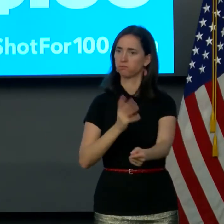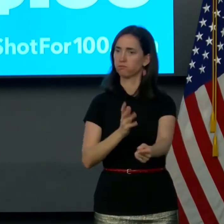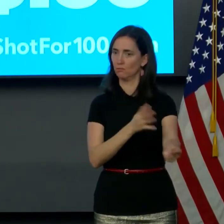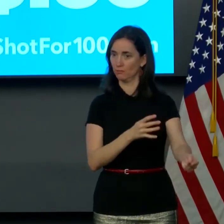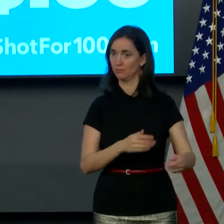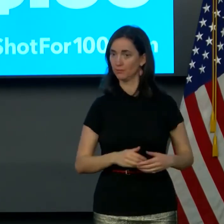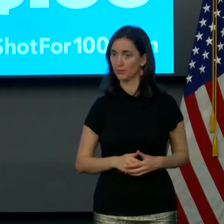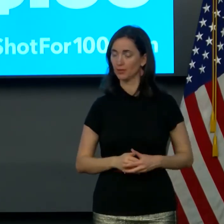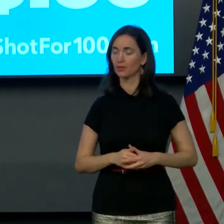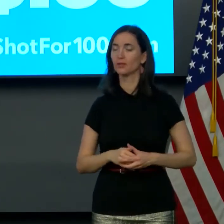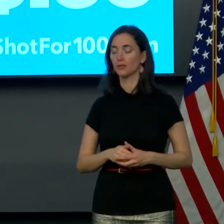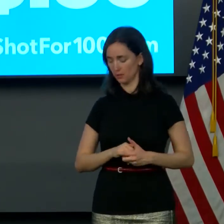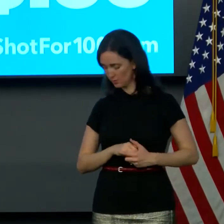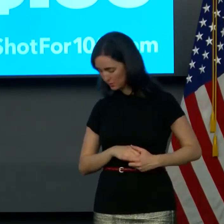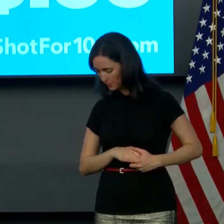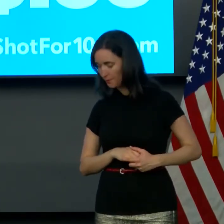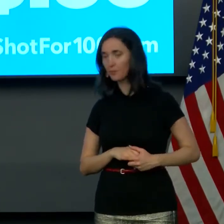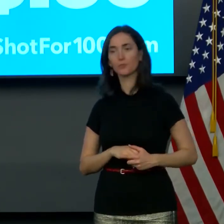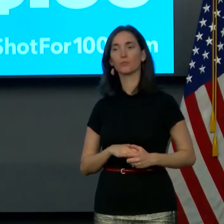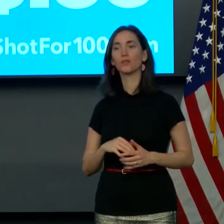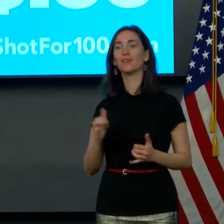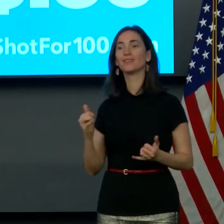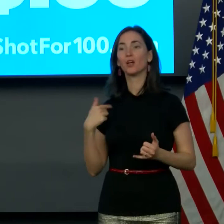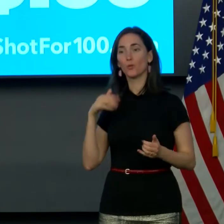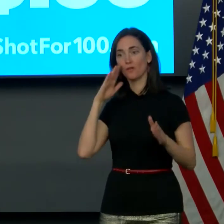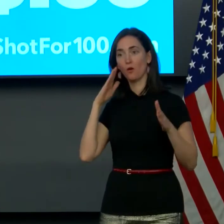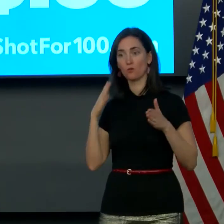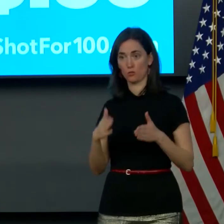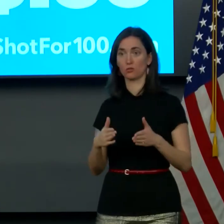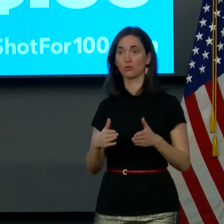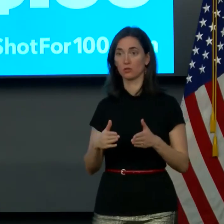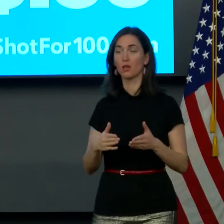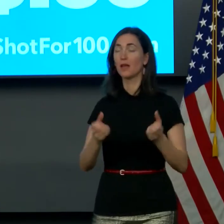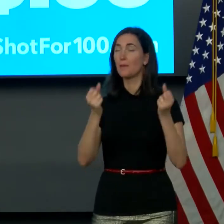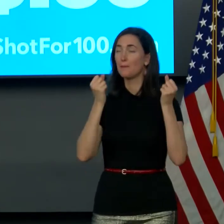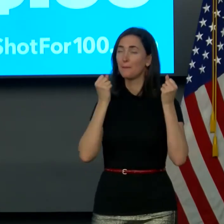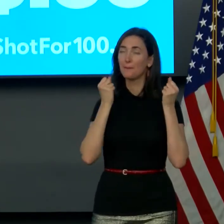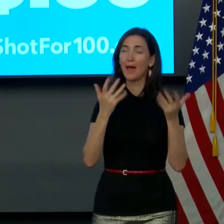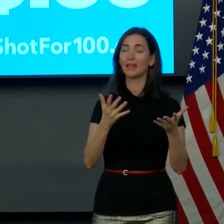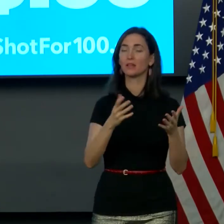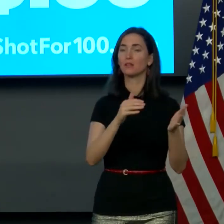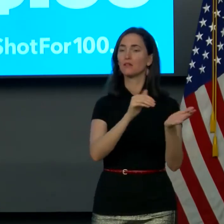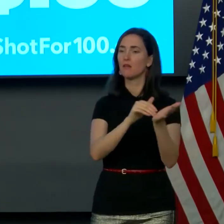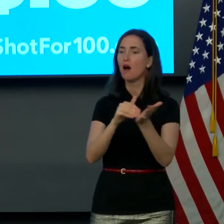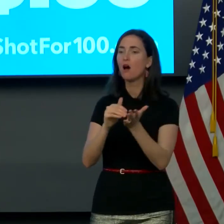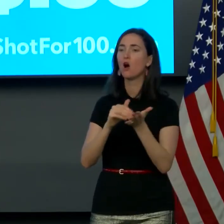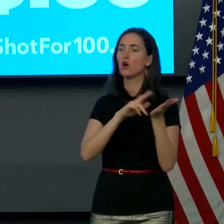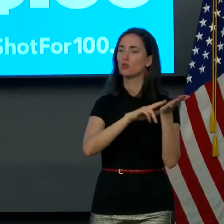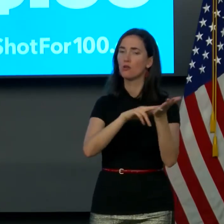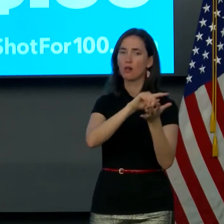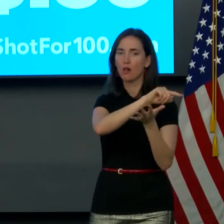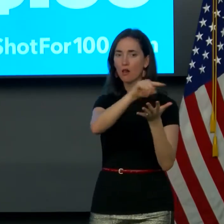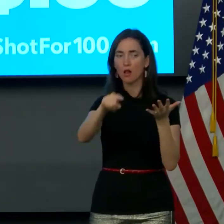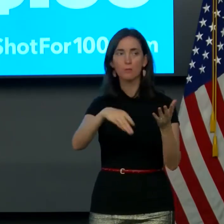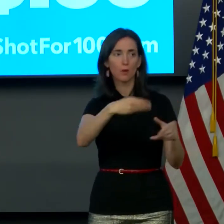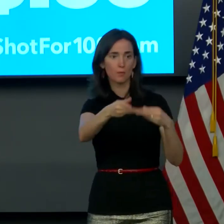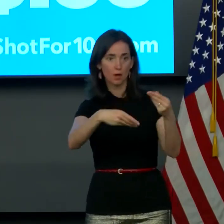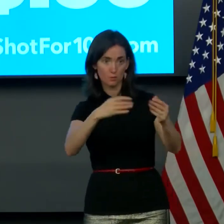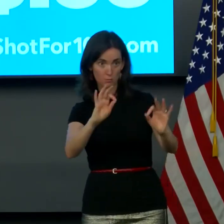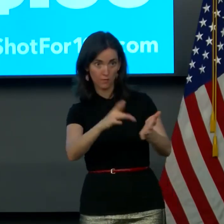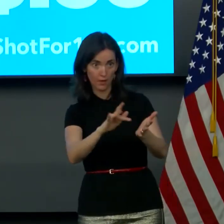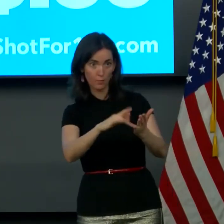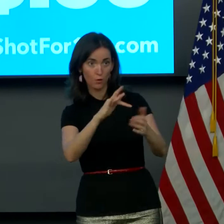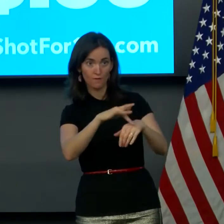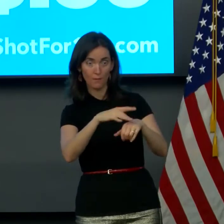So we're focused now on making sure as many providers as possible have this treatment available to them.